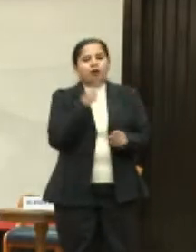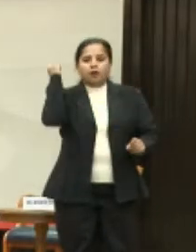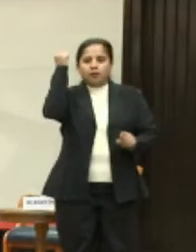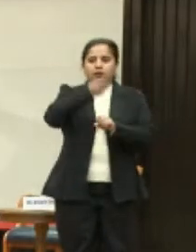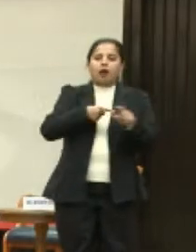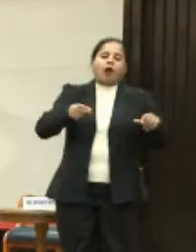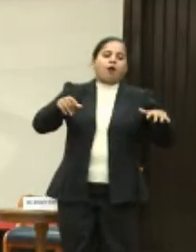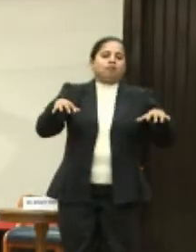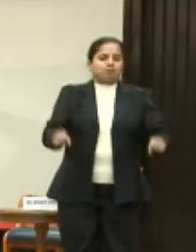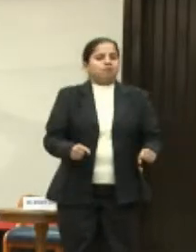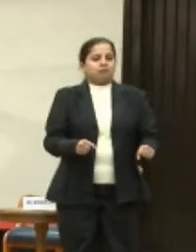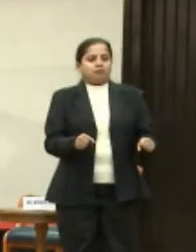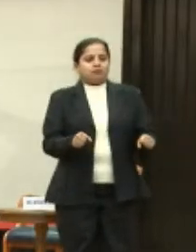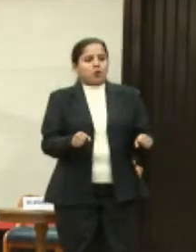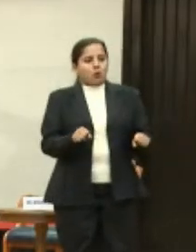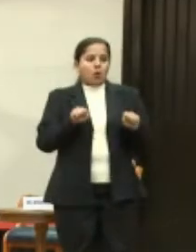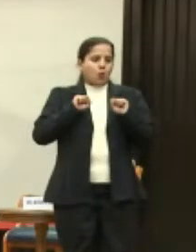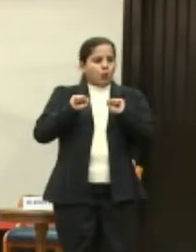Rajya.